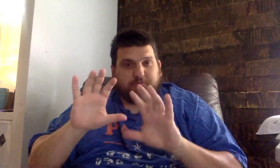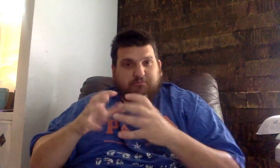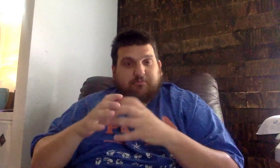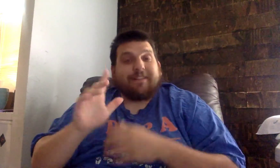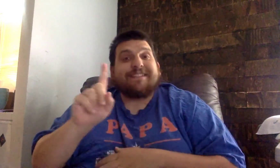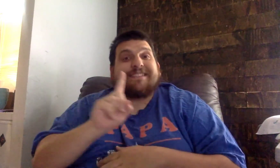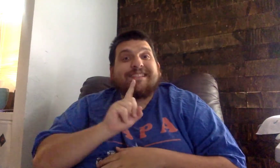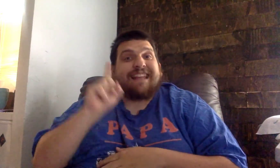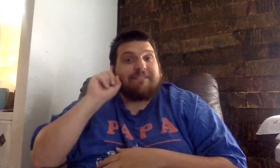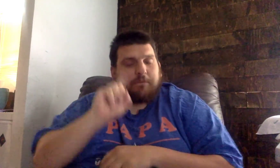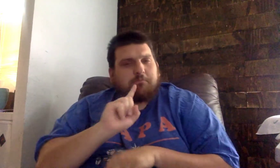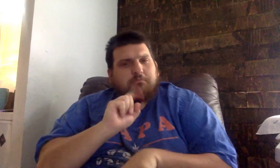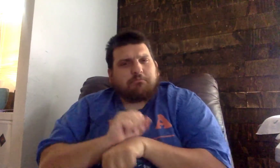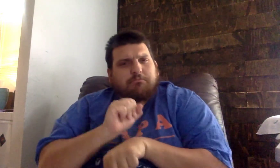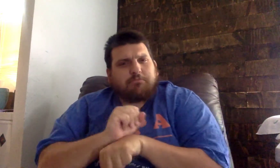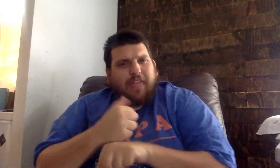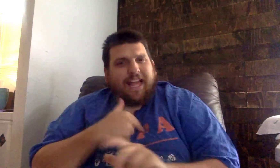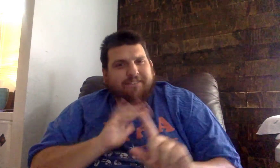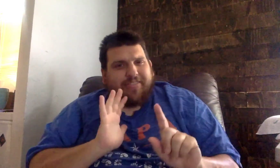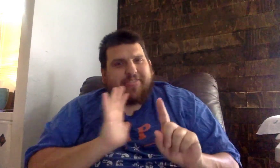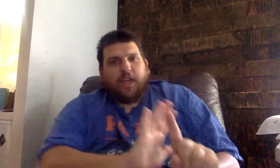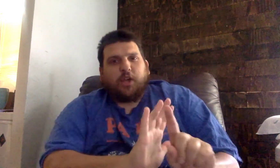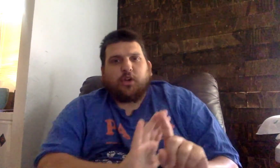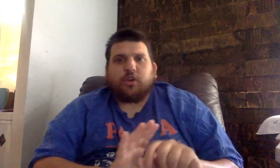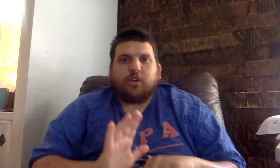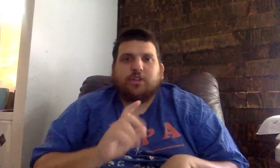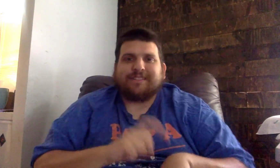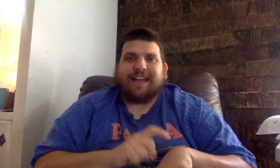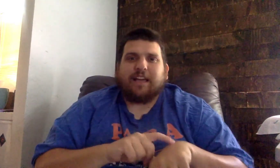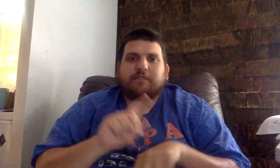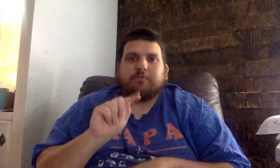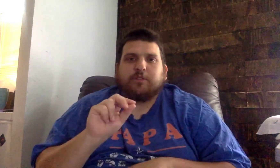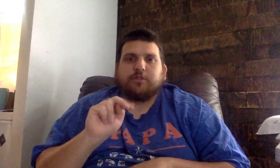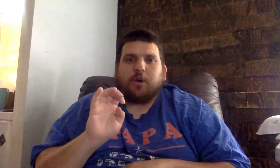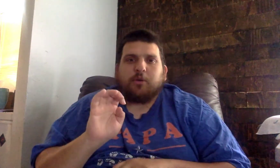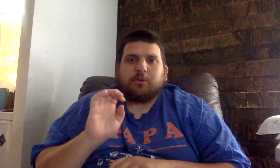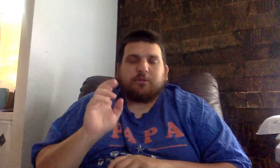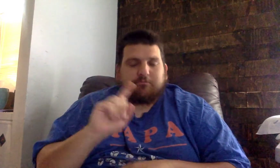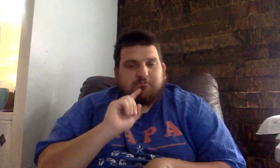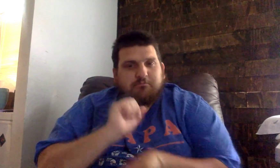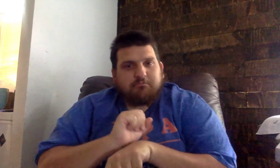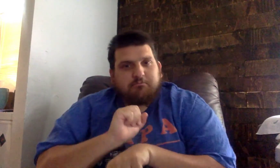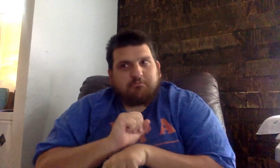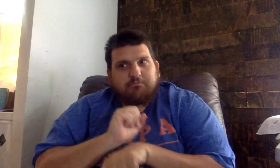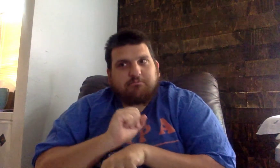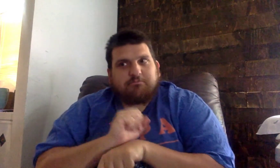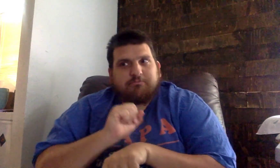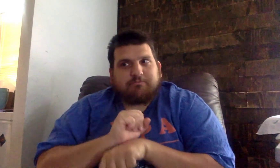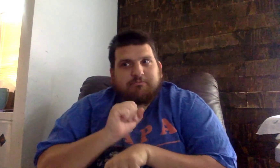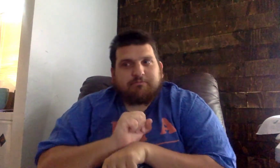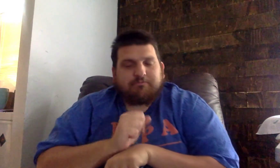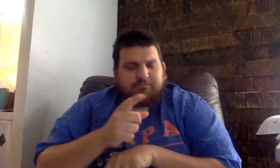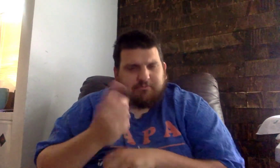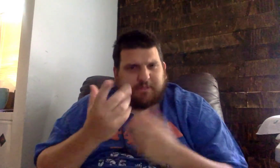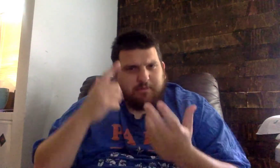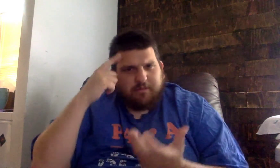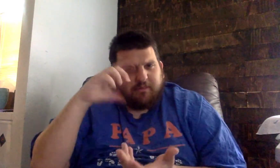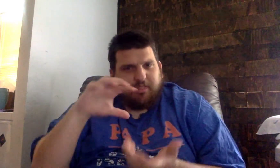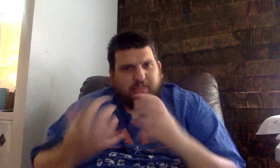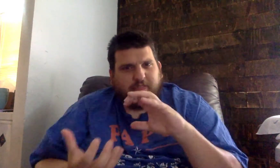zone. Deaf have their own time zone. It's a fact.